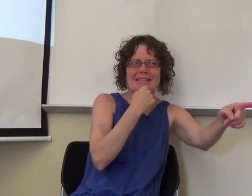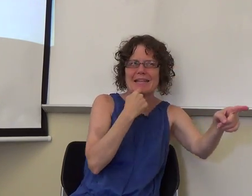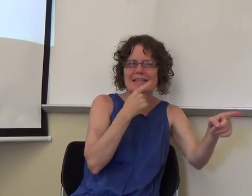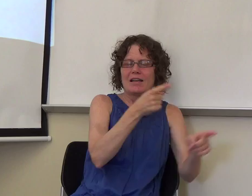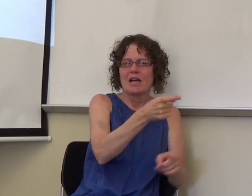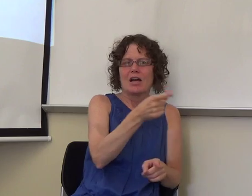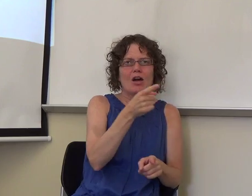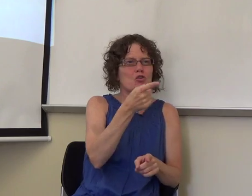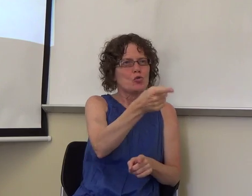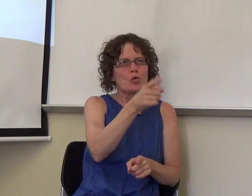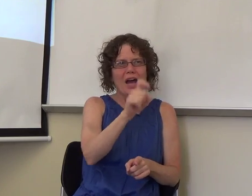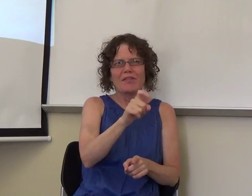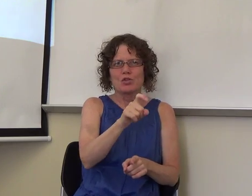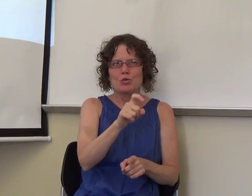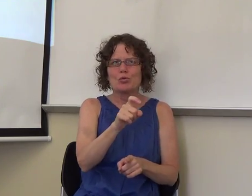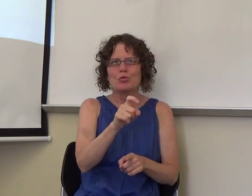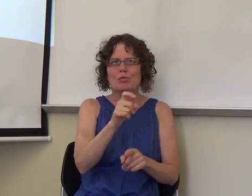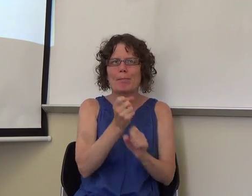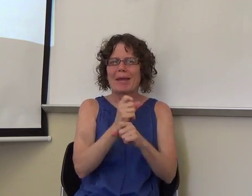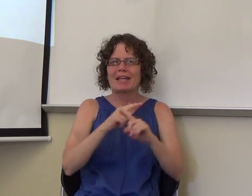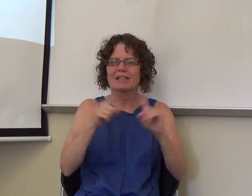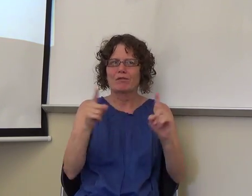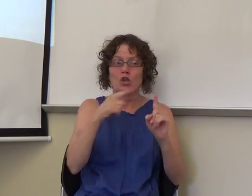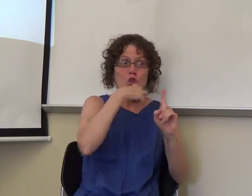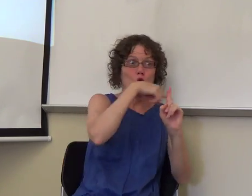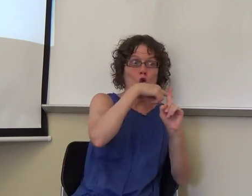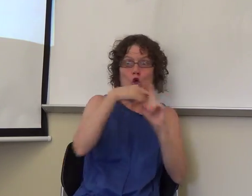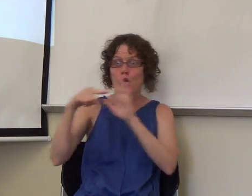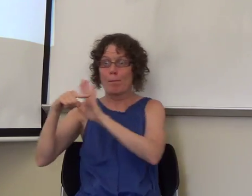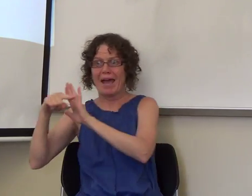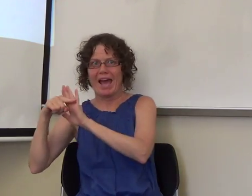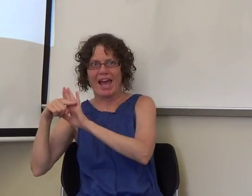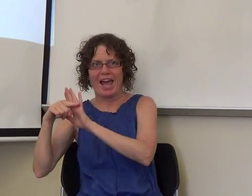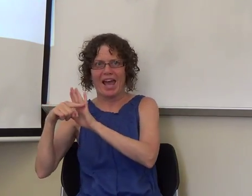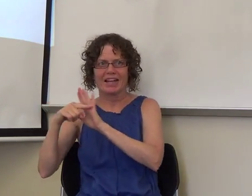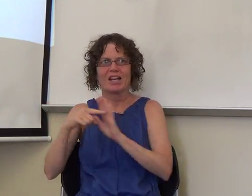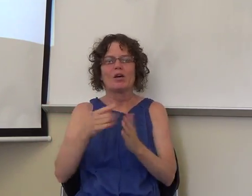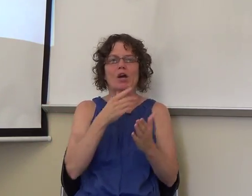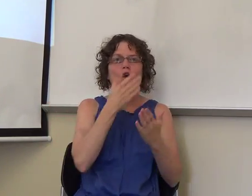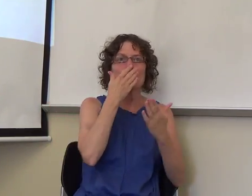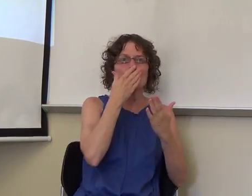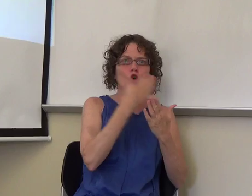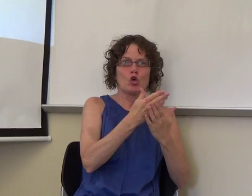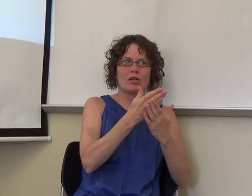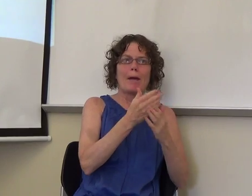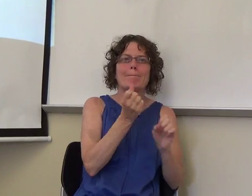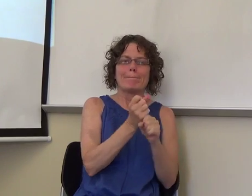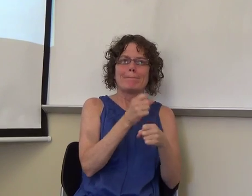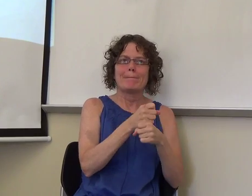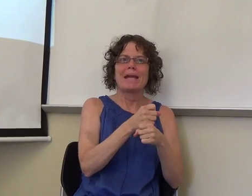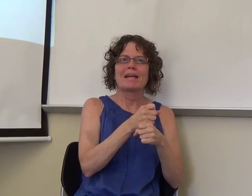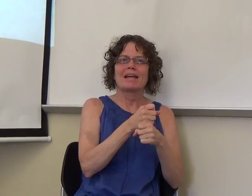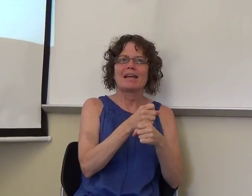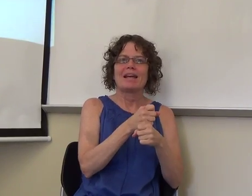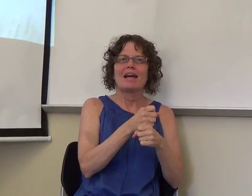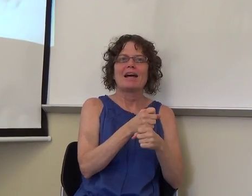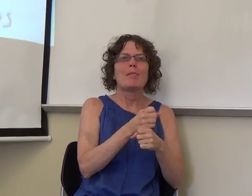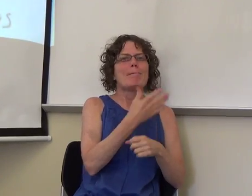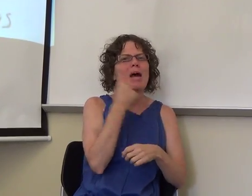which way, good or bad? So if you say make a good difference, then you'll be okay. Oh, I see. Okay.